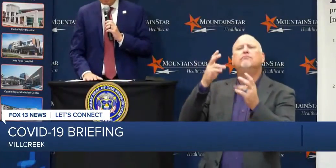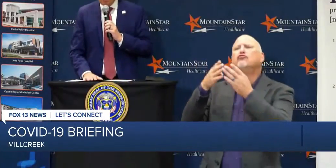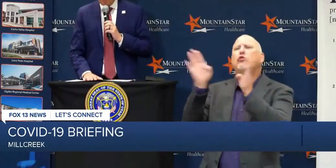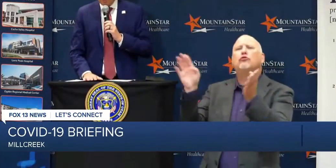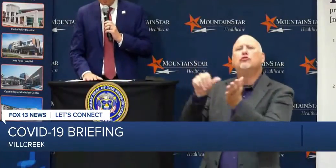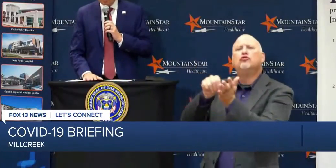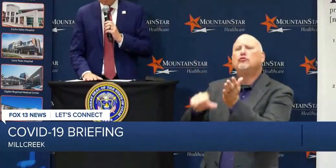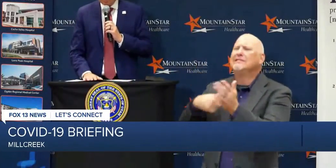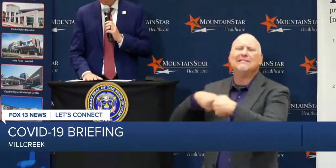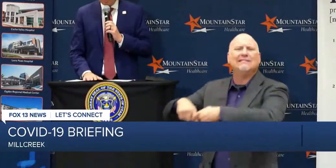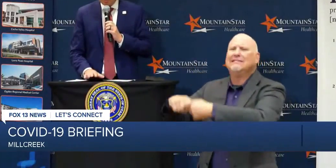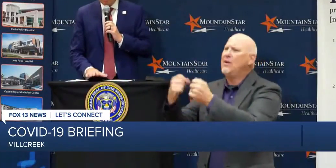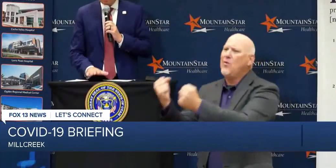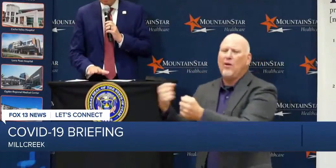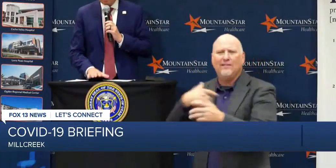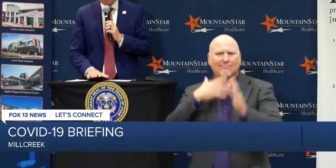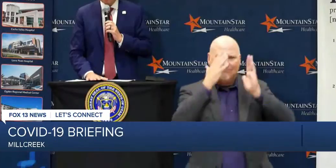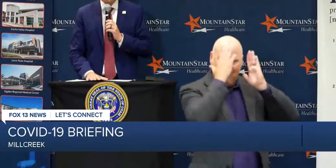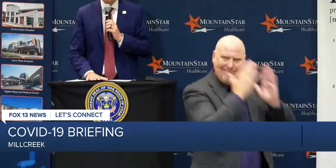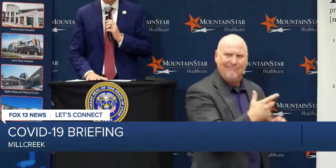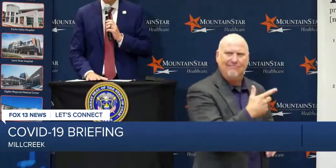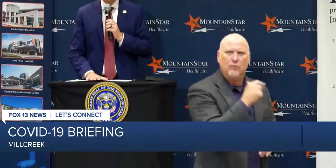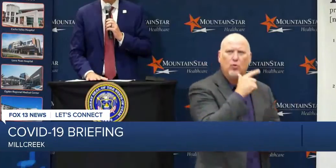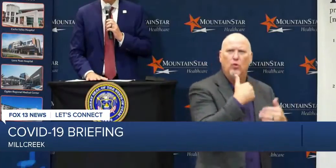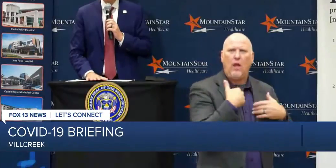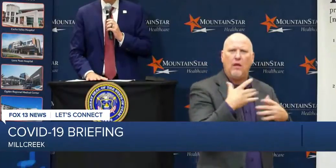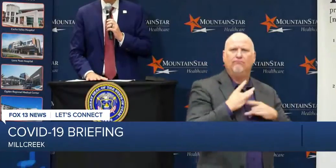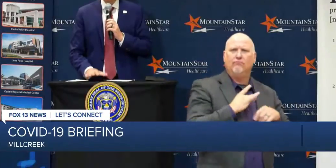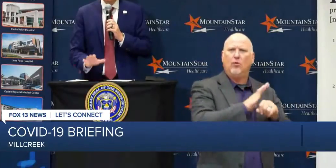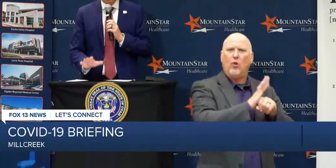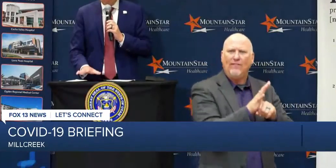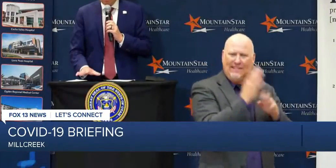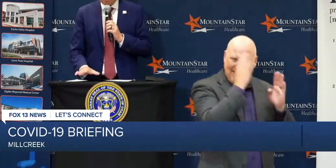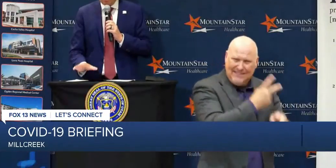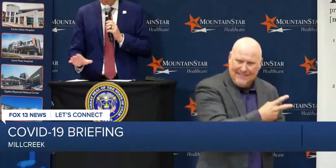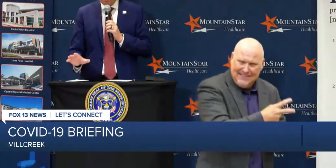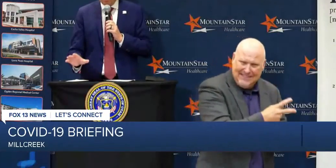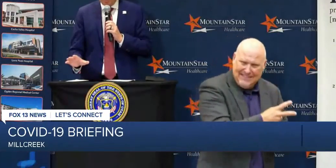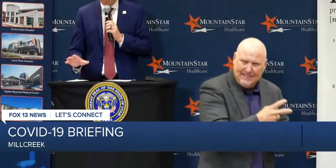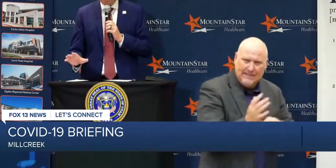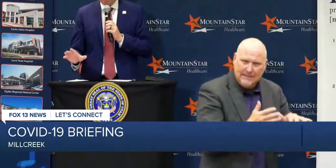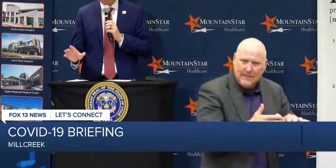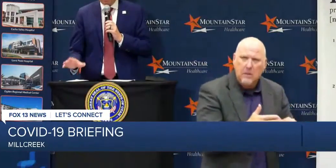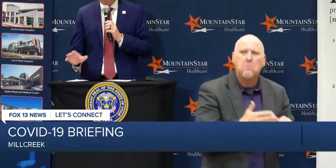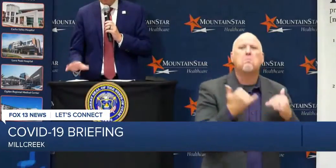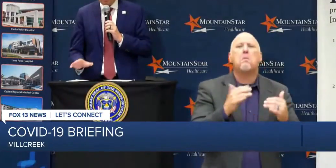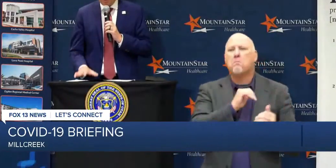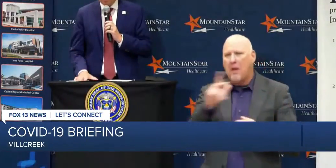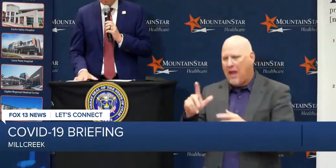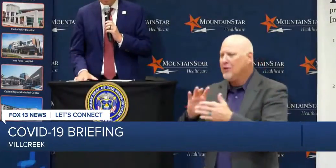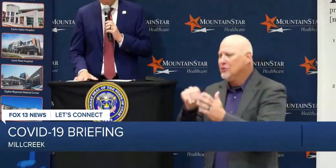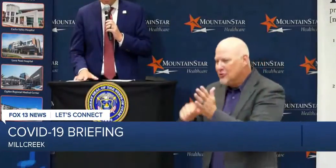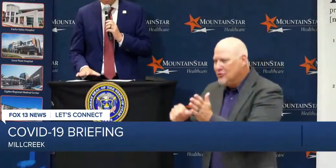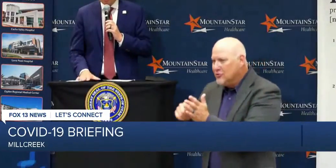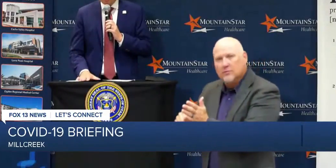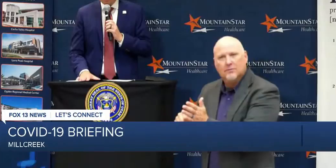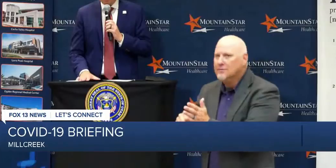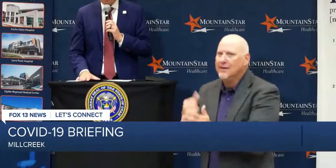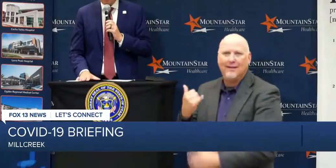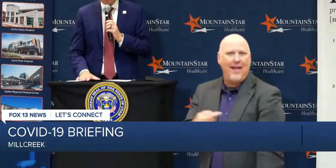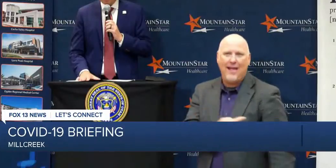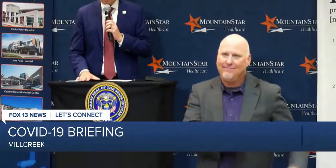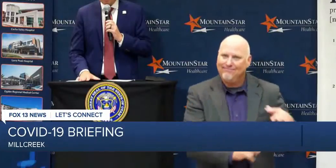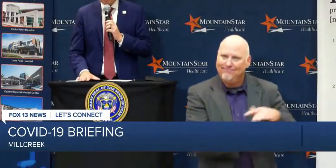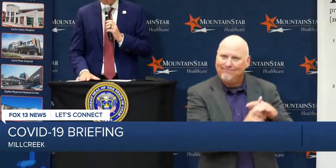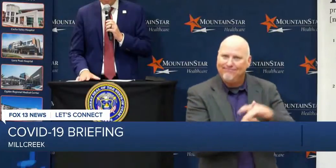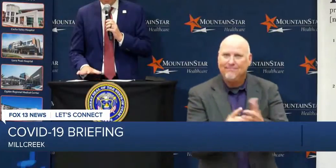Following Greg, again, who is the Utah Hospital Association director, we will have Lieutenant Governor Henderson. She will talk